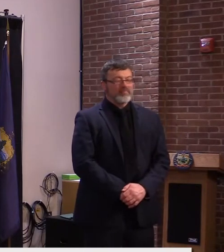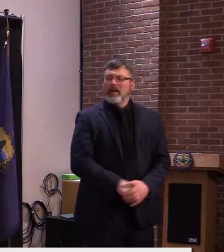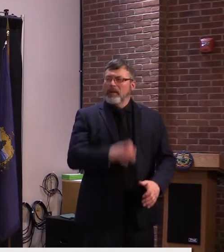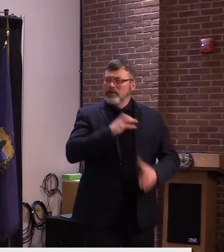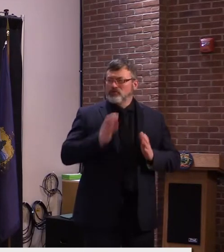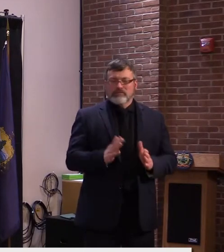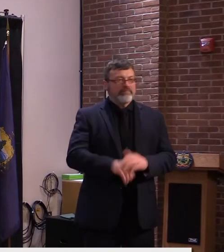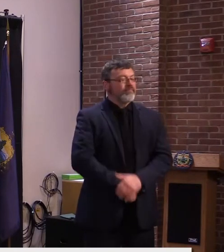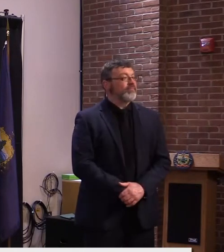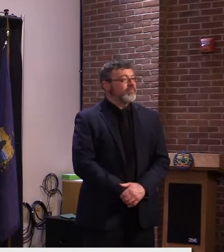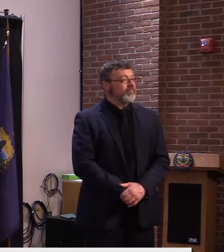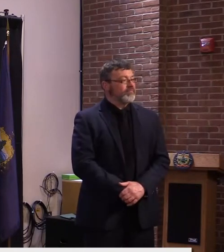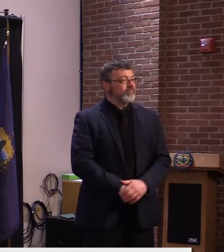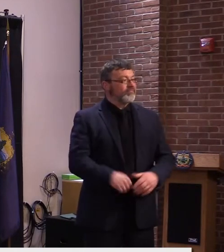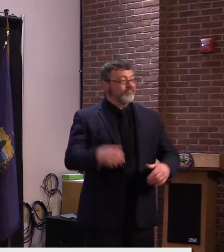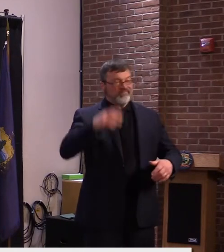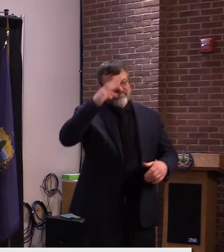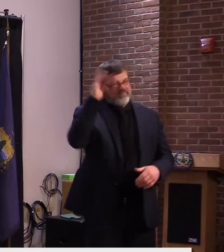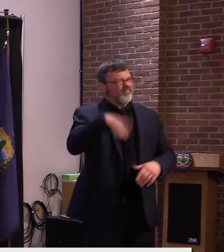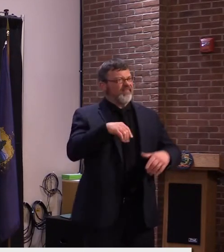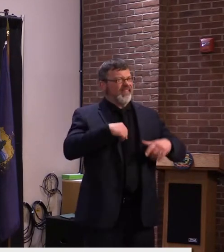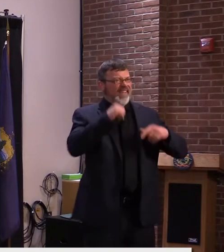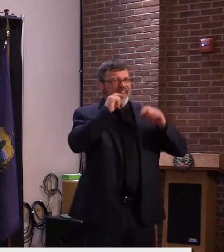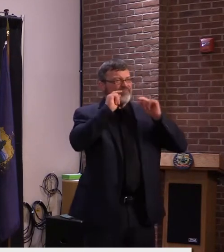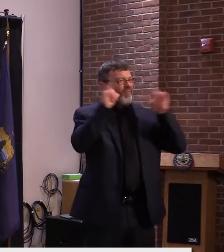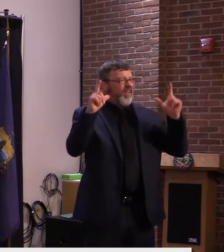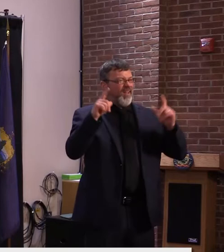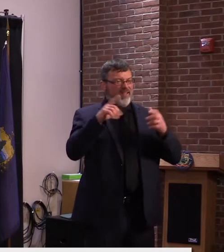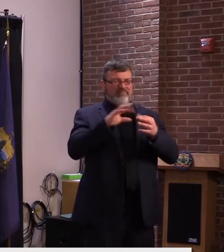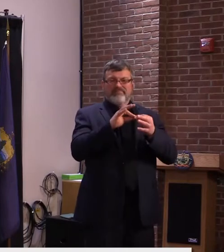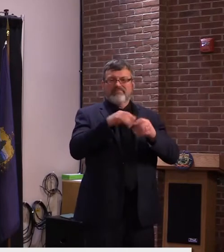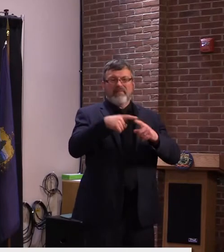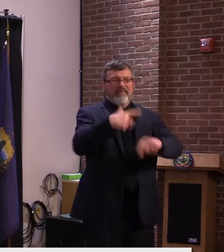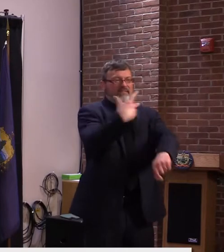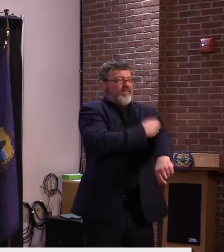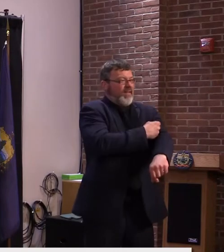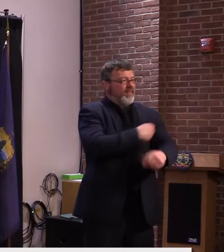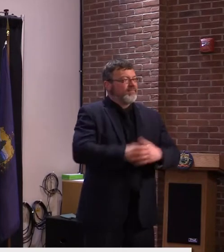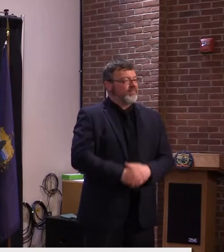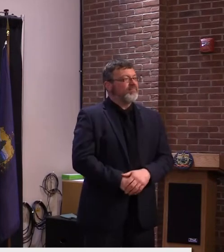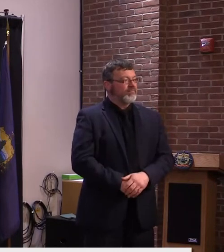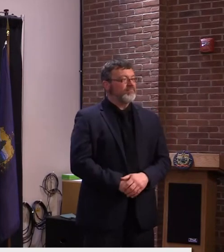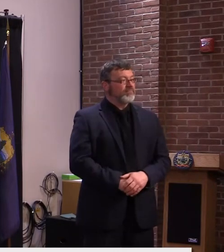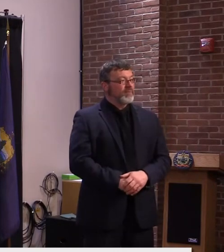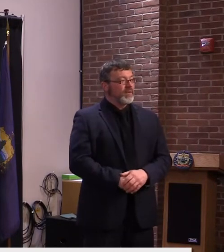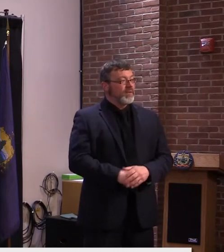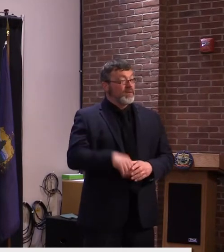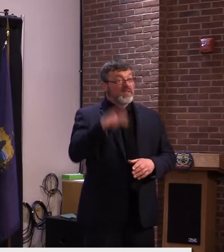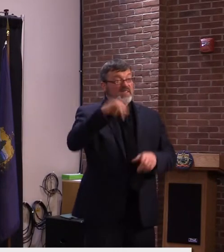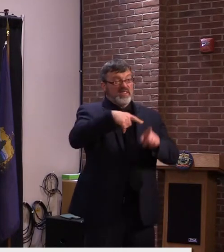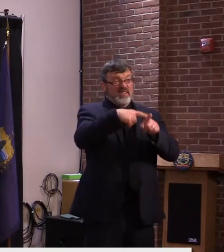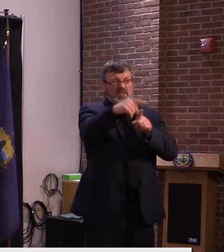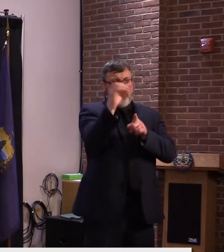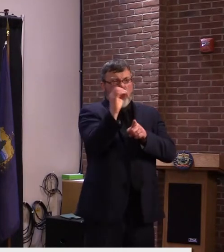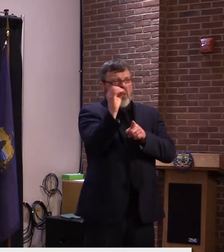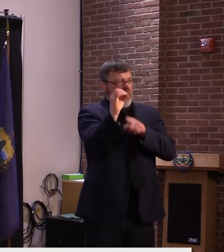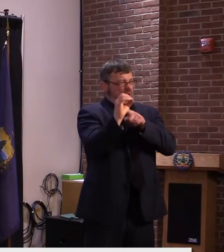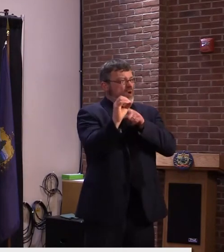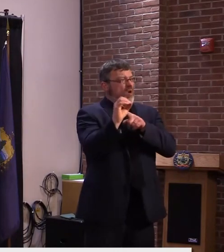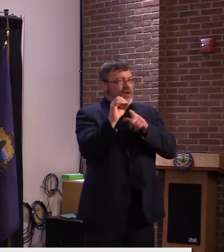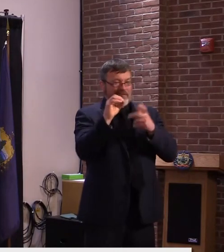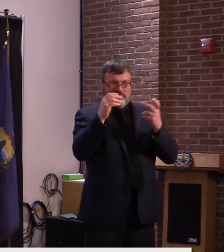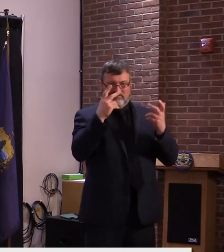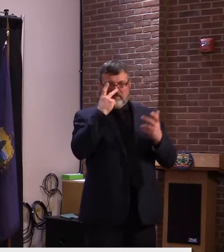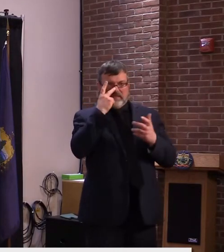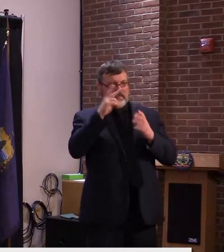Not surprisingly, I will also speak to the booster theme. So as the Omicron surge continues to subside, we still have plenty of reason to